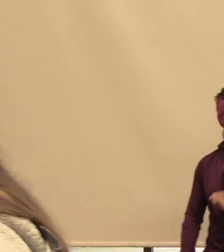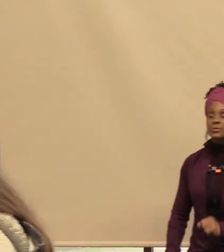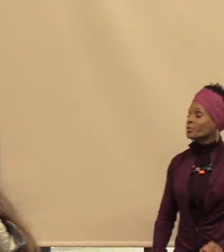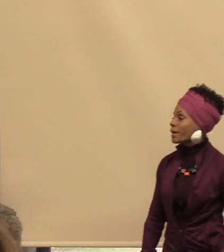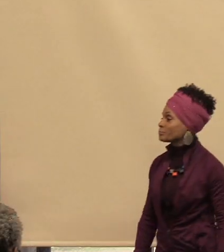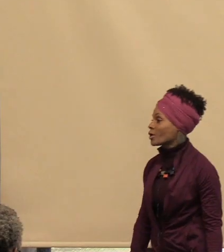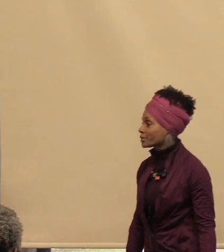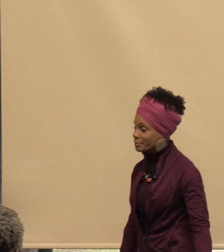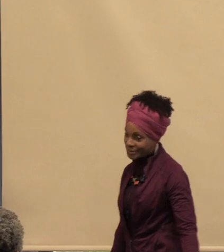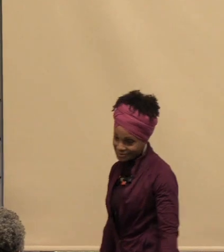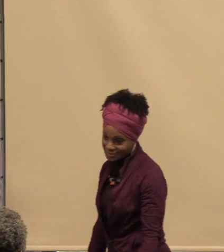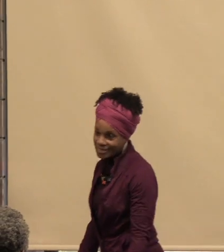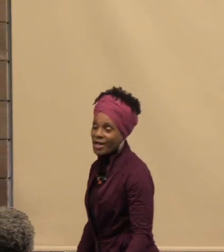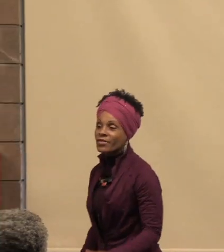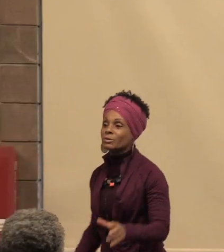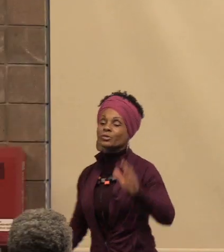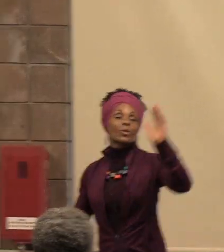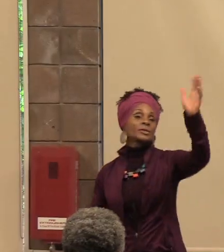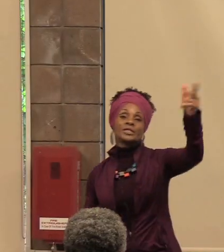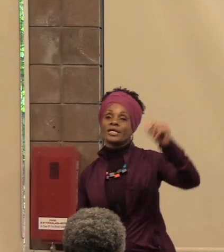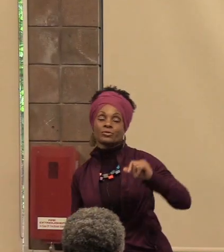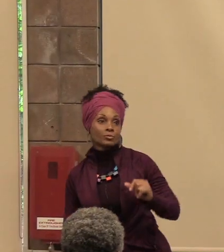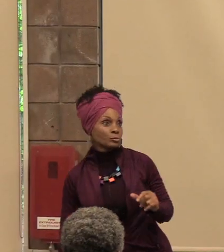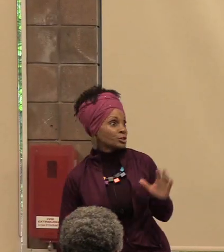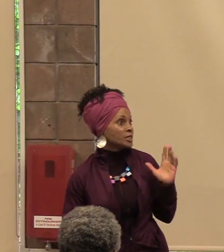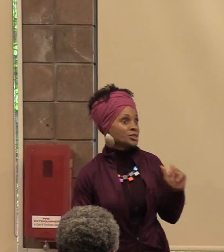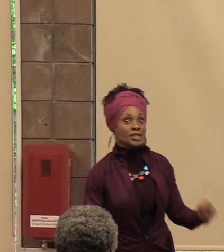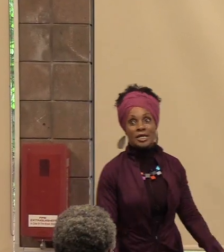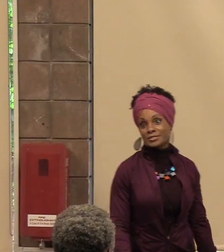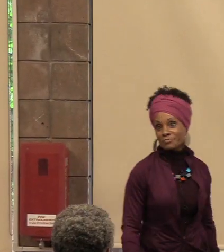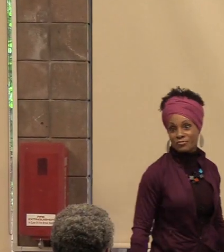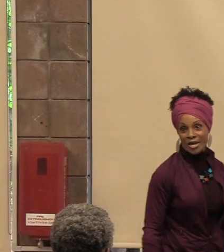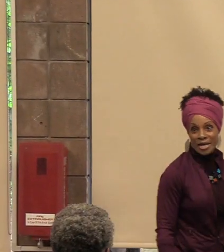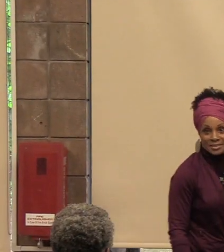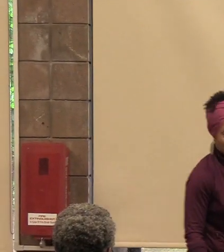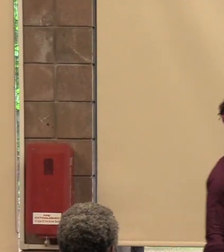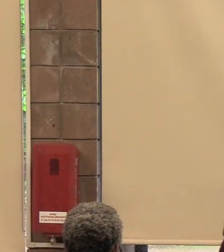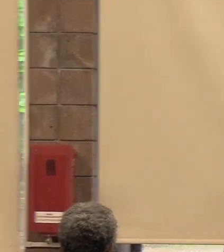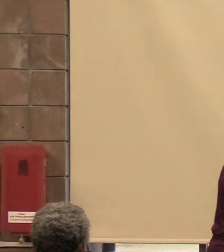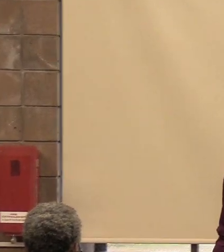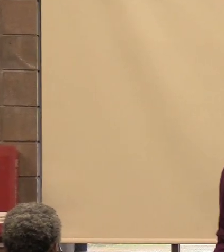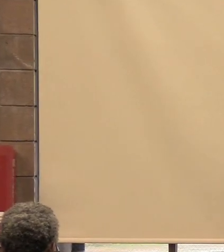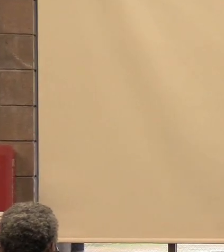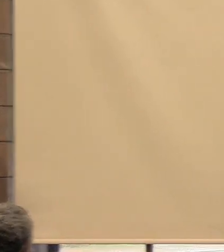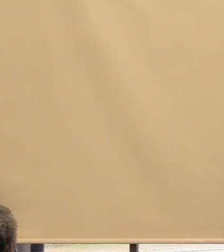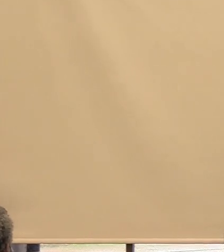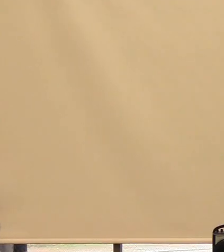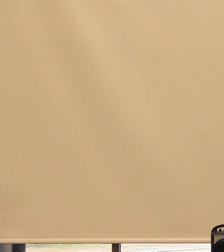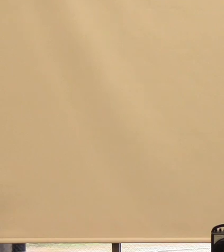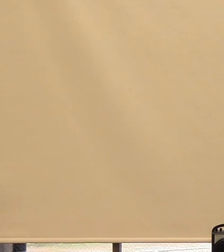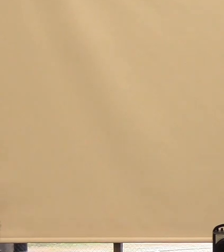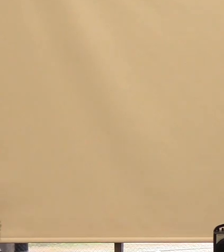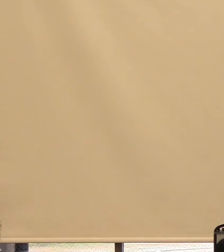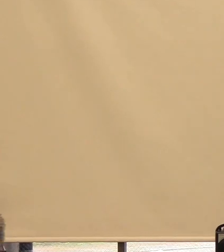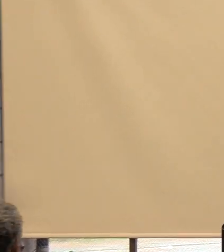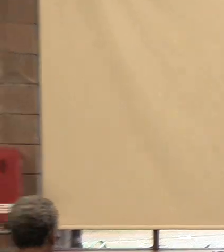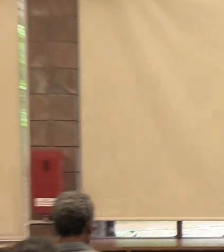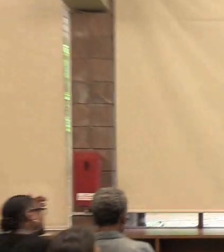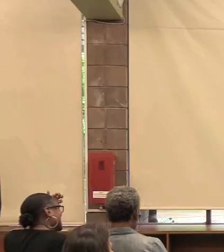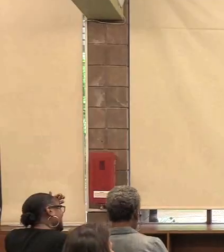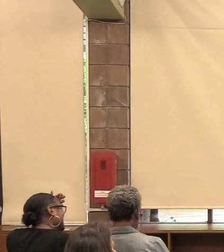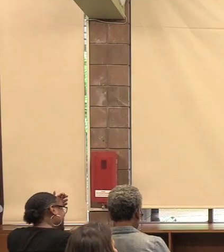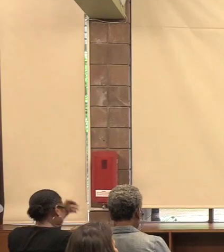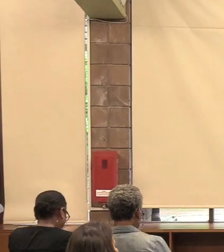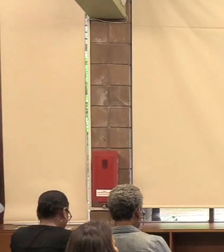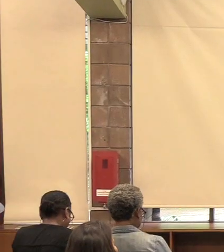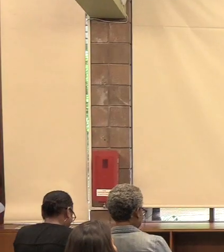Okay, so this is what I'm talking about today. There was a woman in the other room. She just had some facts, honey. She had, woo, she was smart as